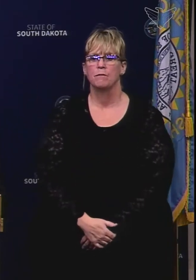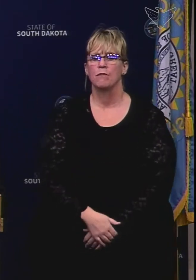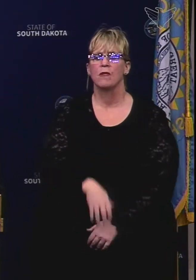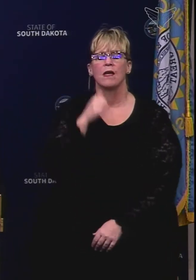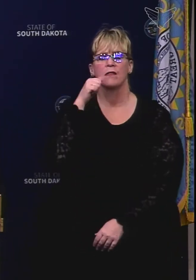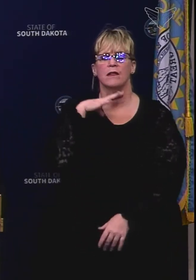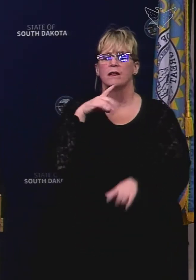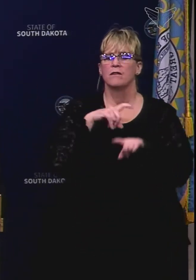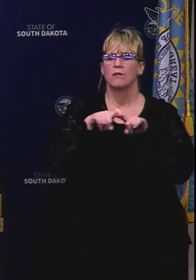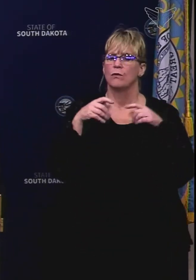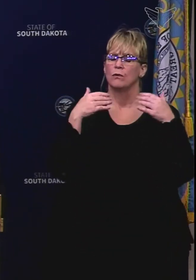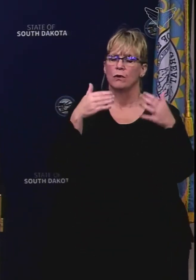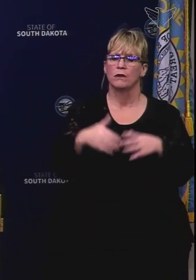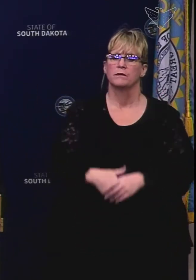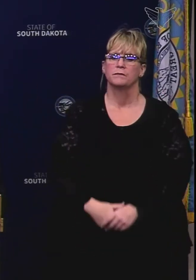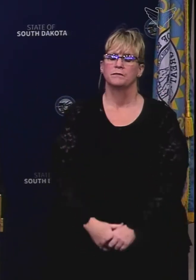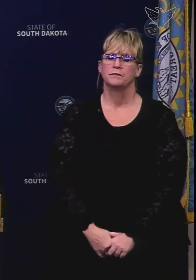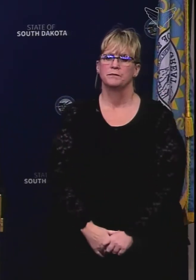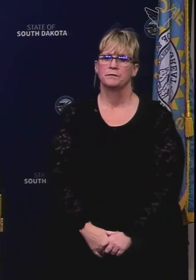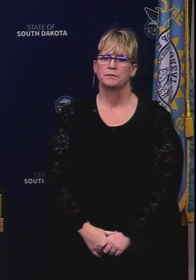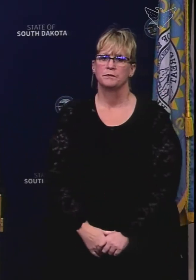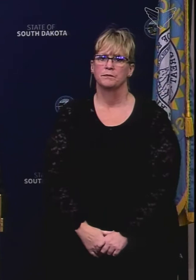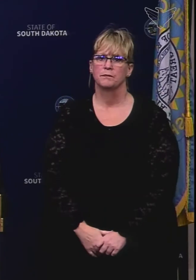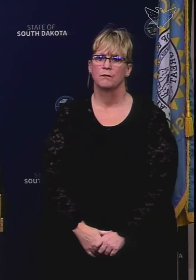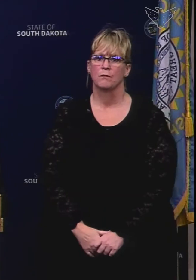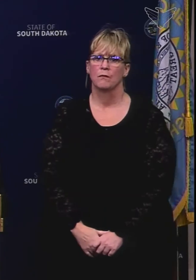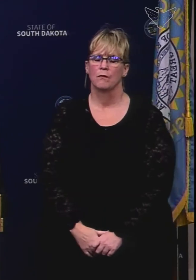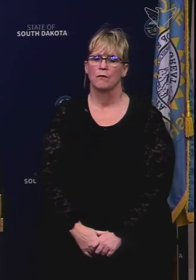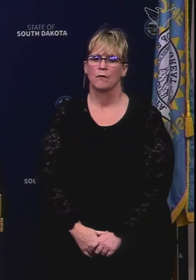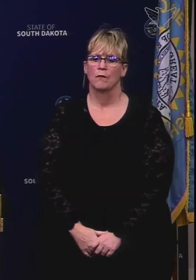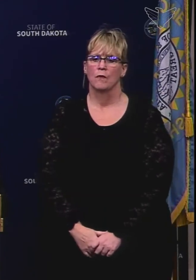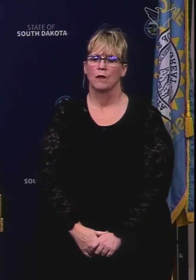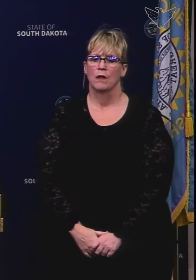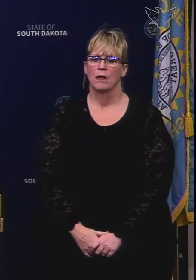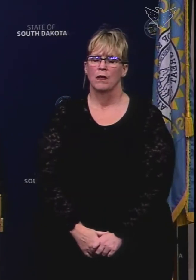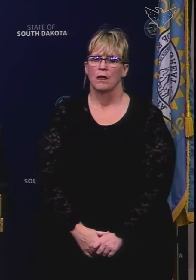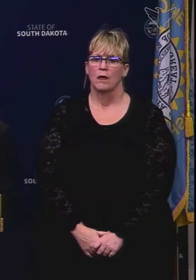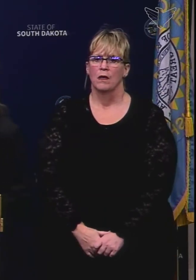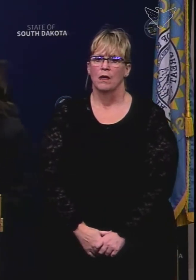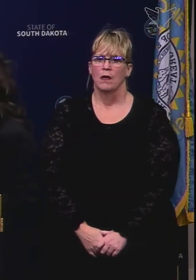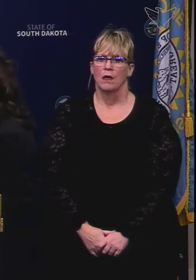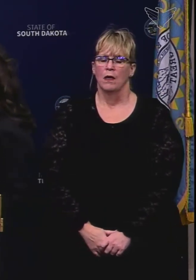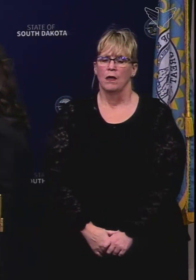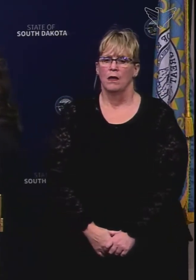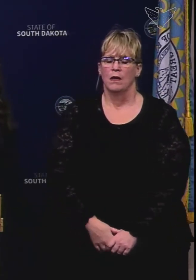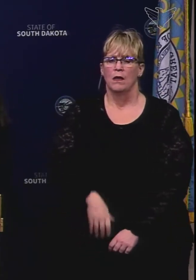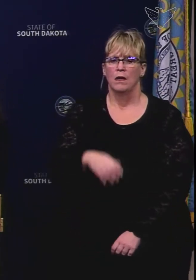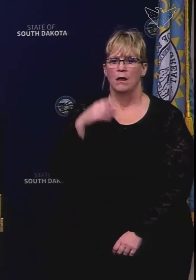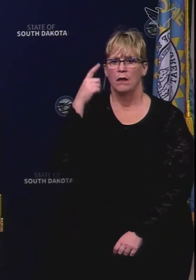Ariel, go ahead. Hi, this is for Secretary Malcolm Wrightson.